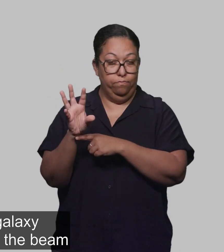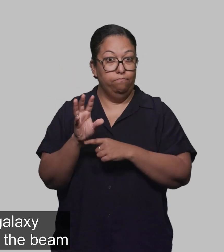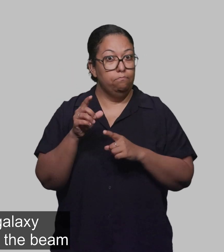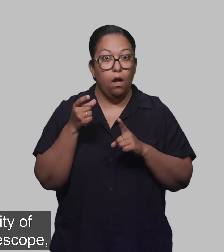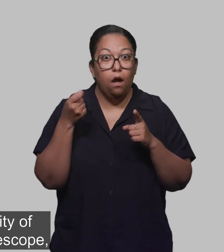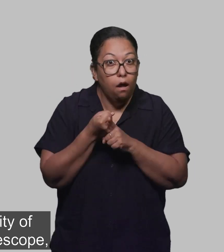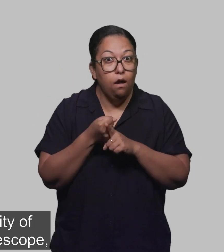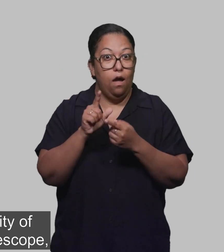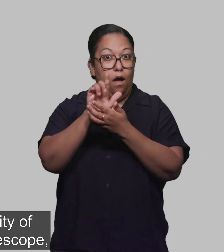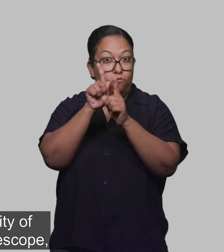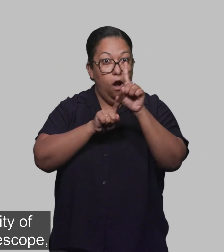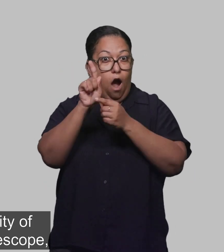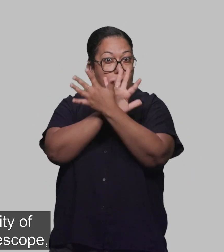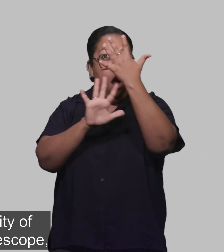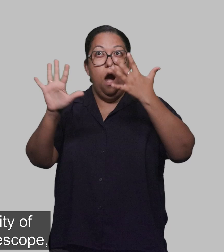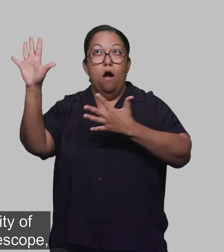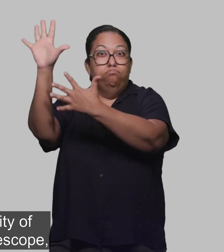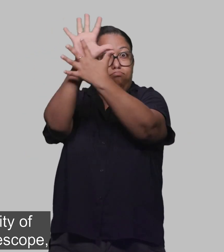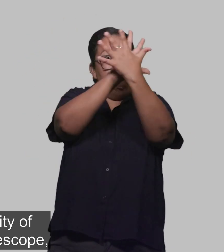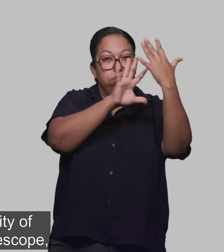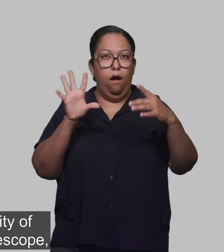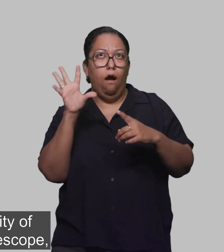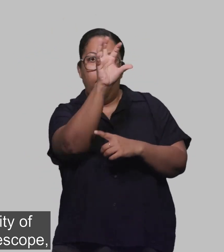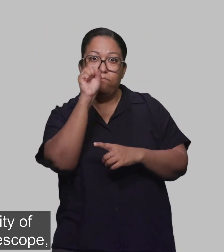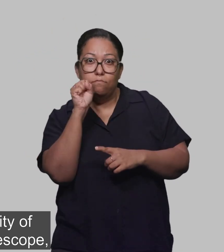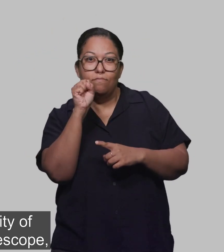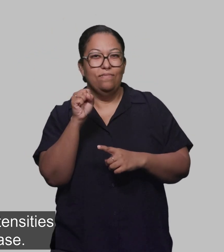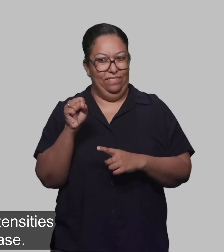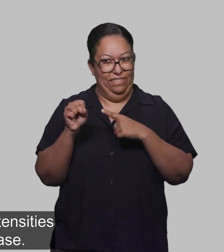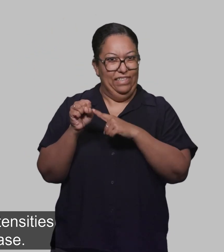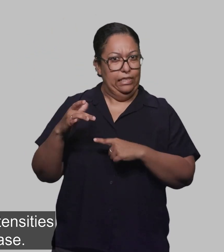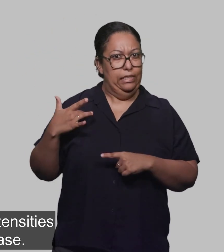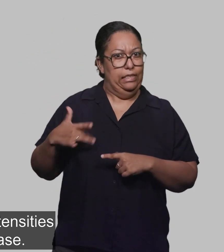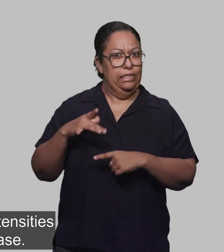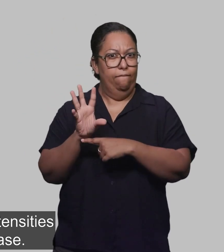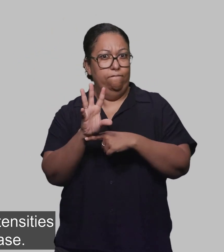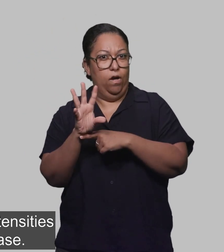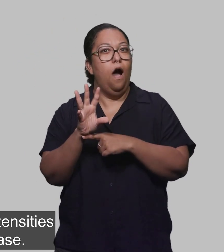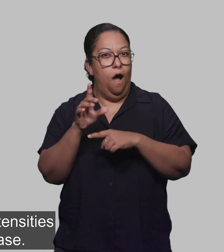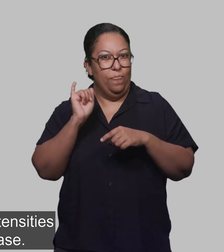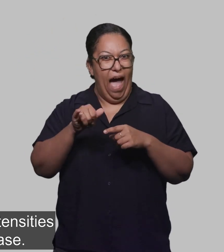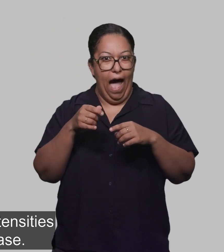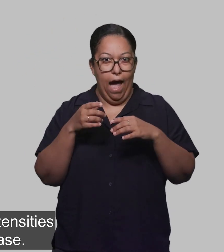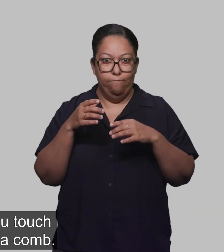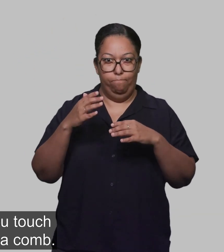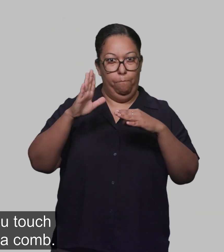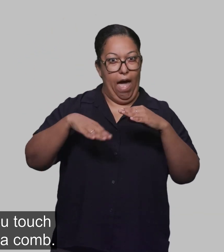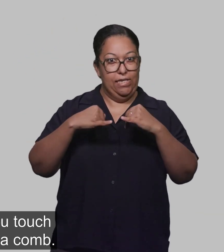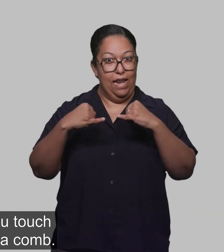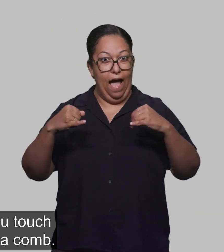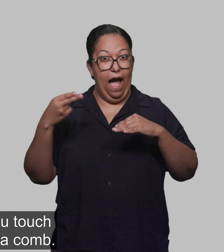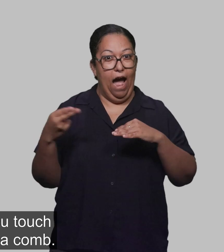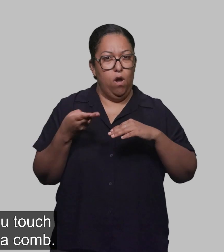through the beam of sensitivity of the radio telescope, then those intensities will increase. And